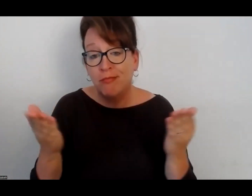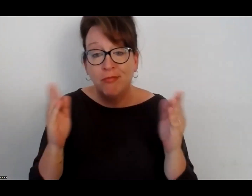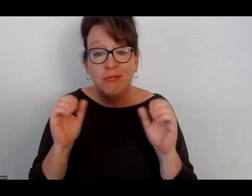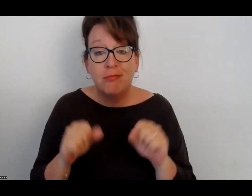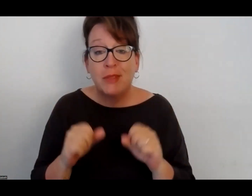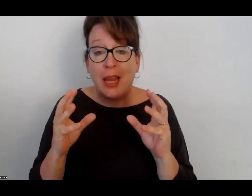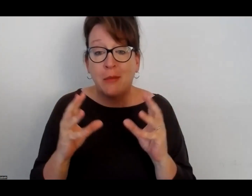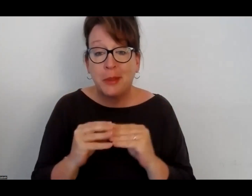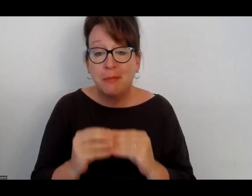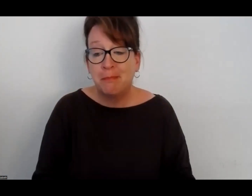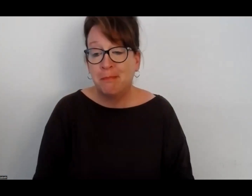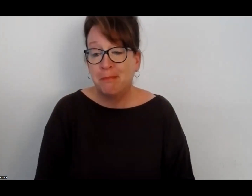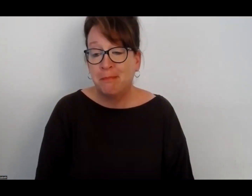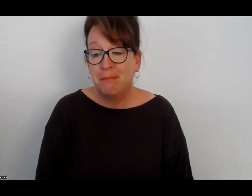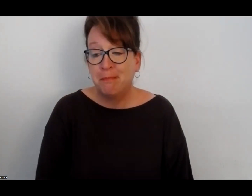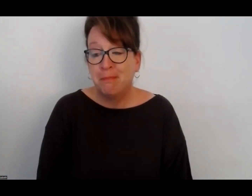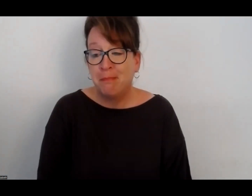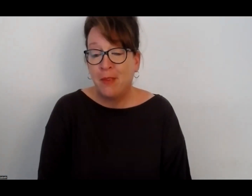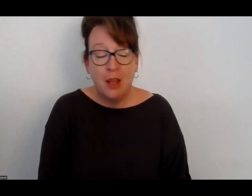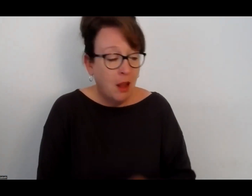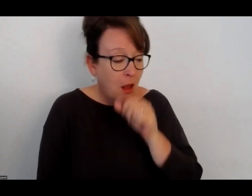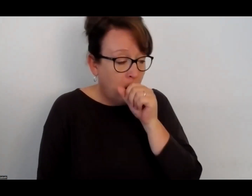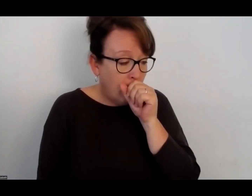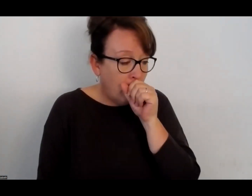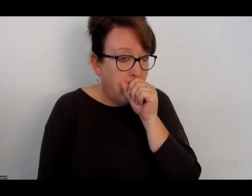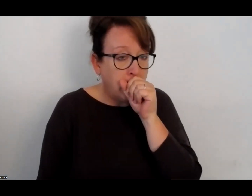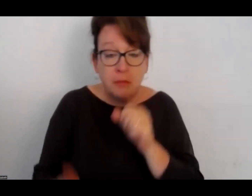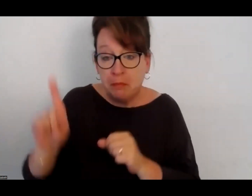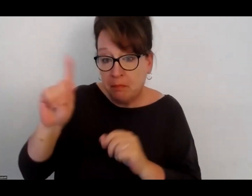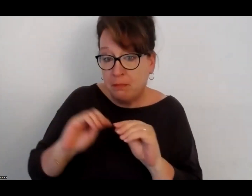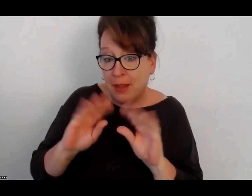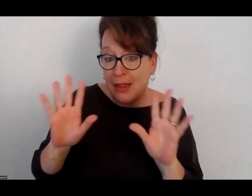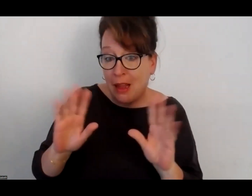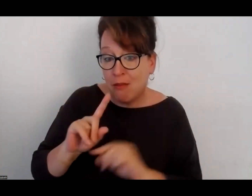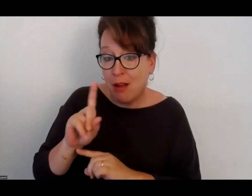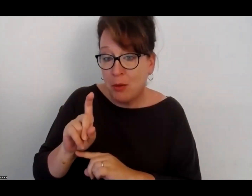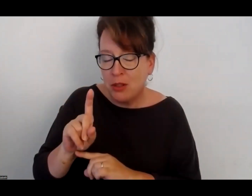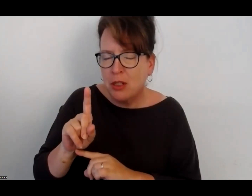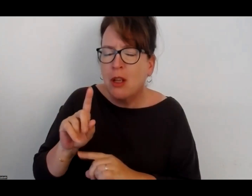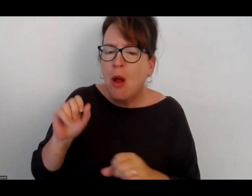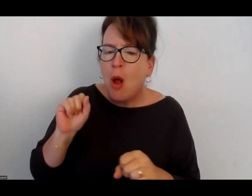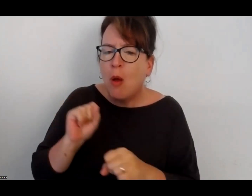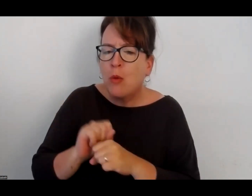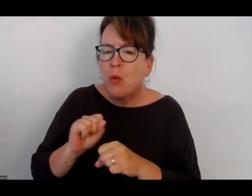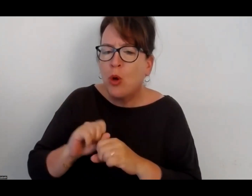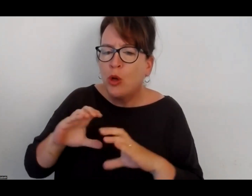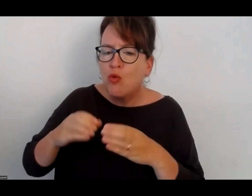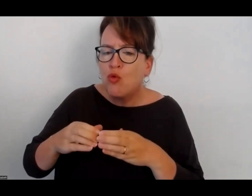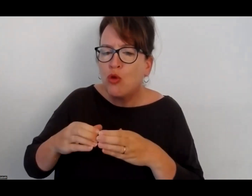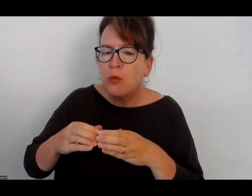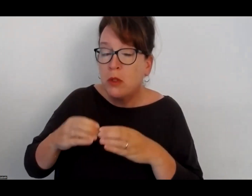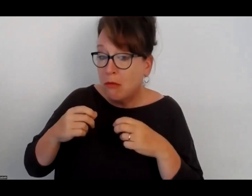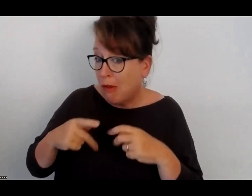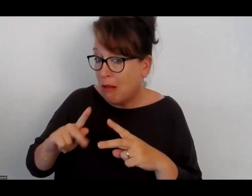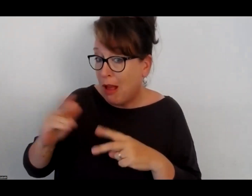council meetings. And clarifying question, are the working groups allowed to invite people